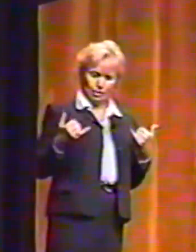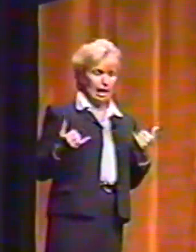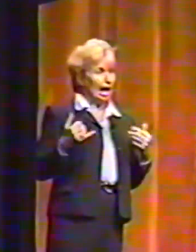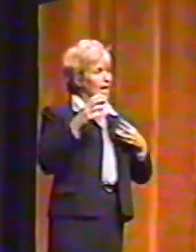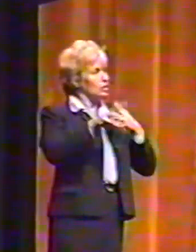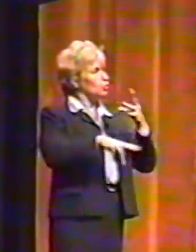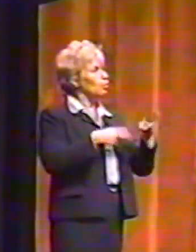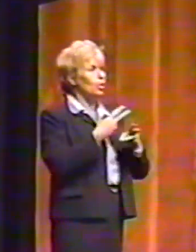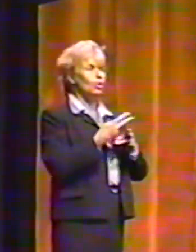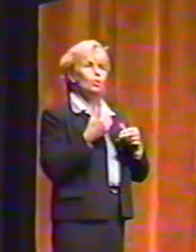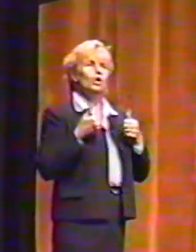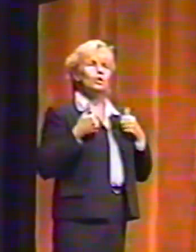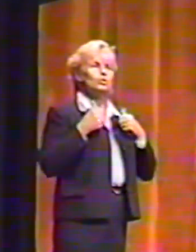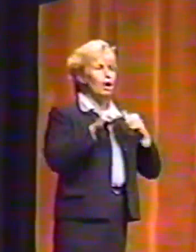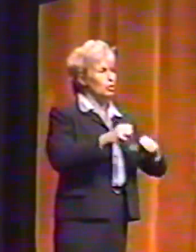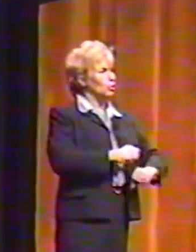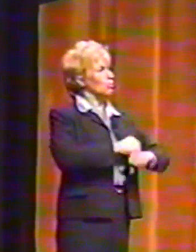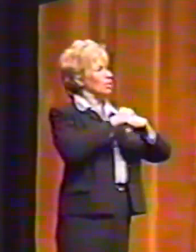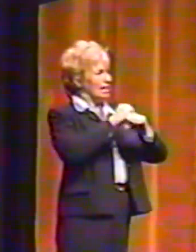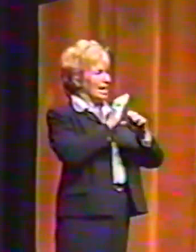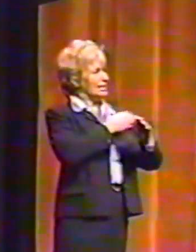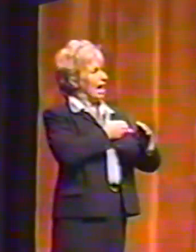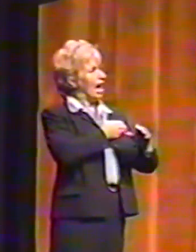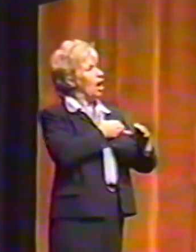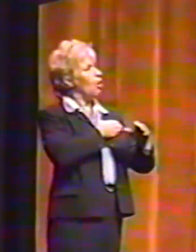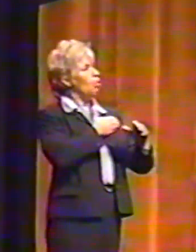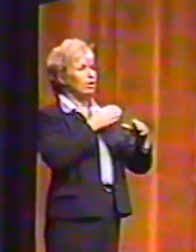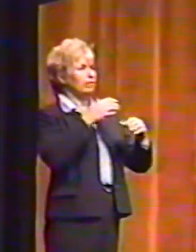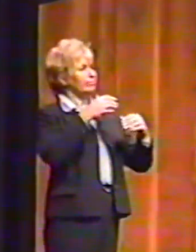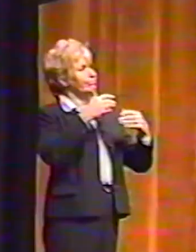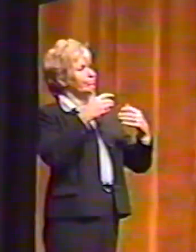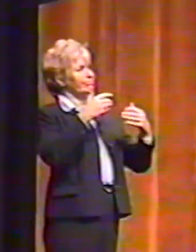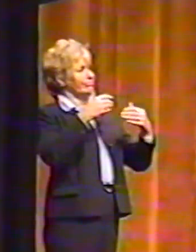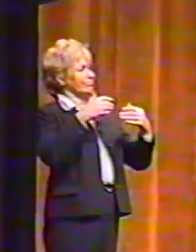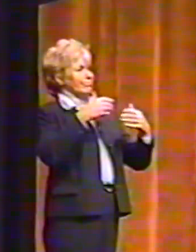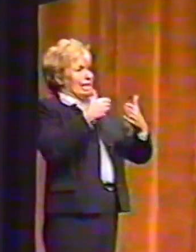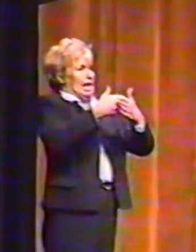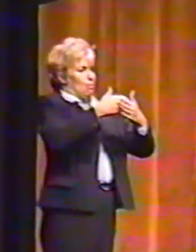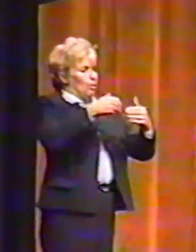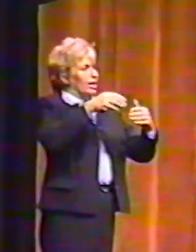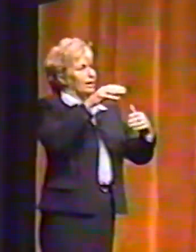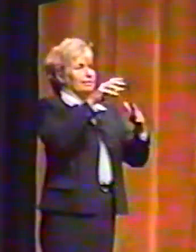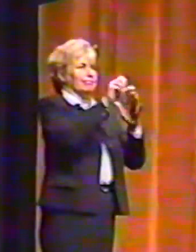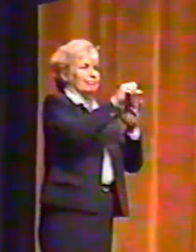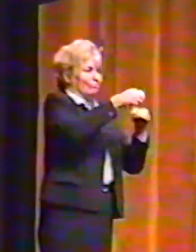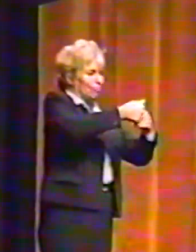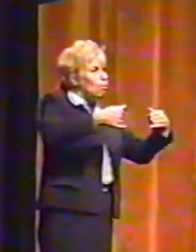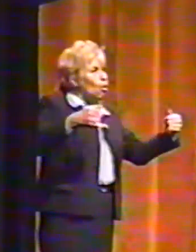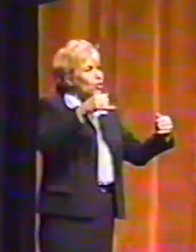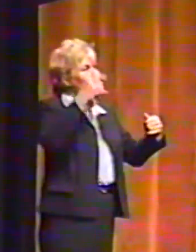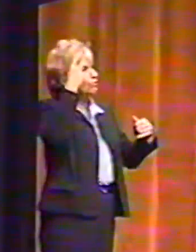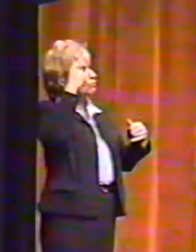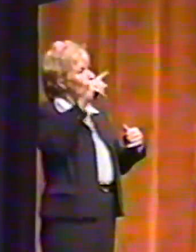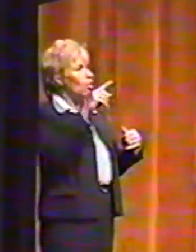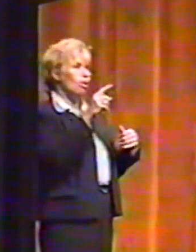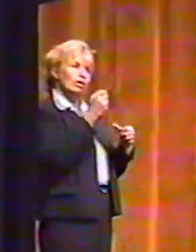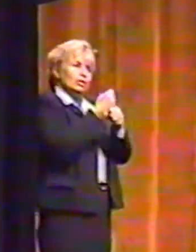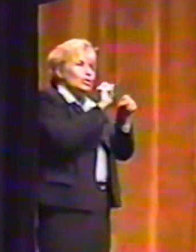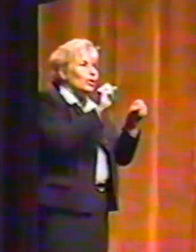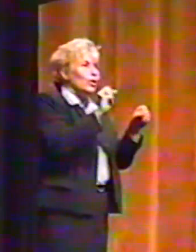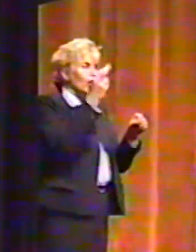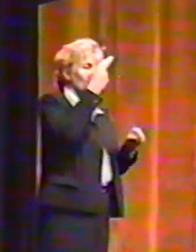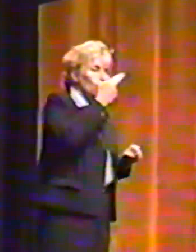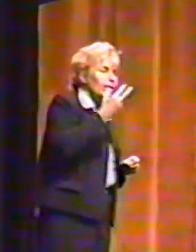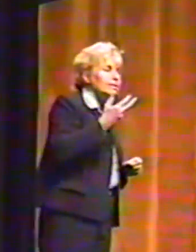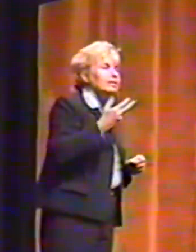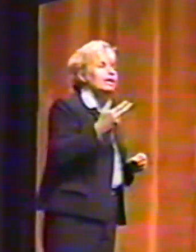security reasons, that kind of information sharing is critical. It doesn't happen as much as it should now, and this should help speed it up. The proposal